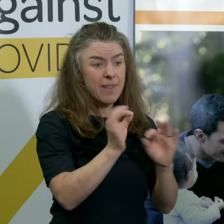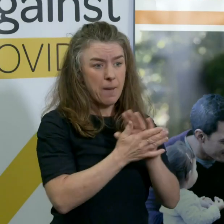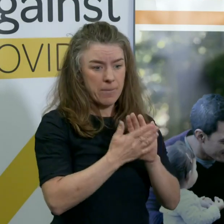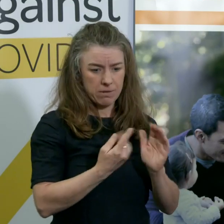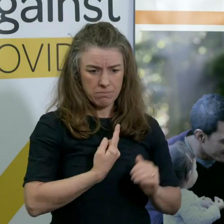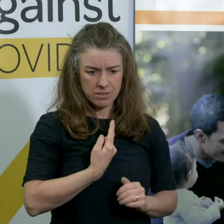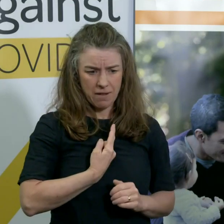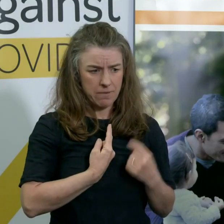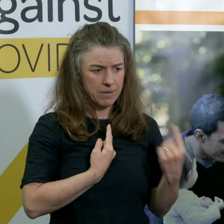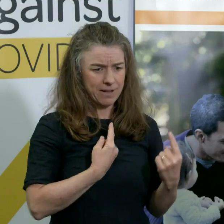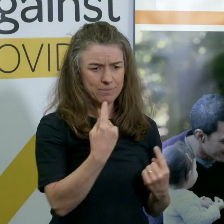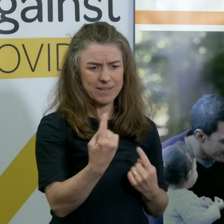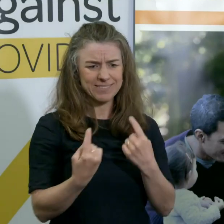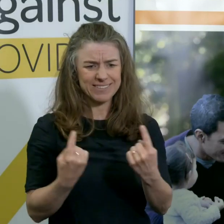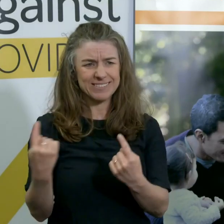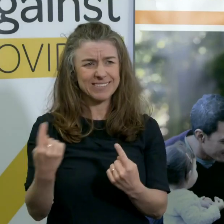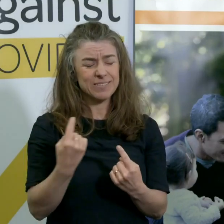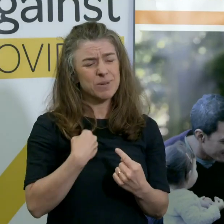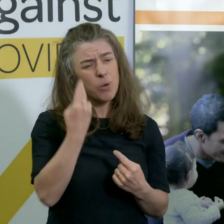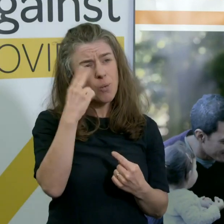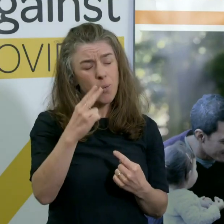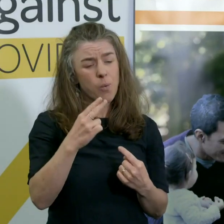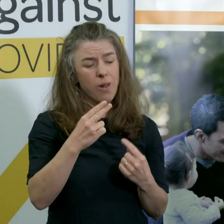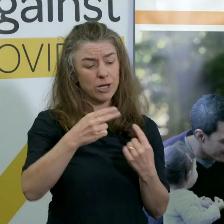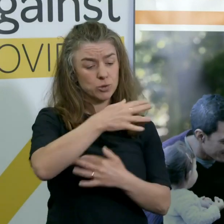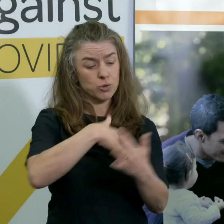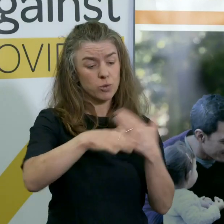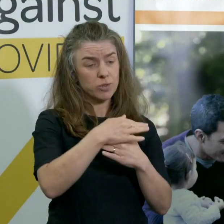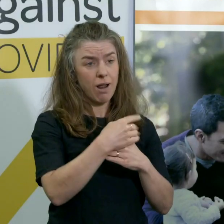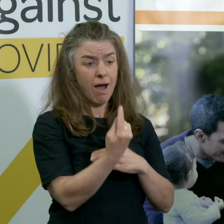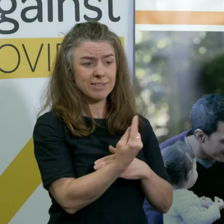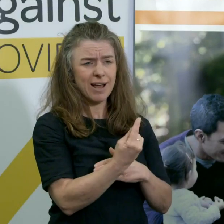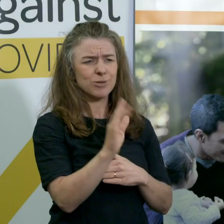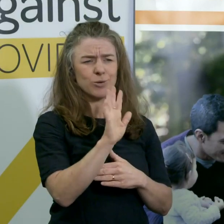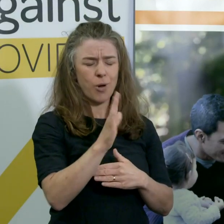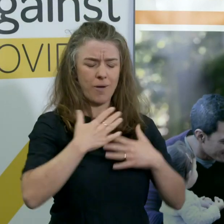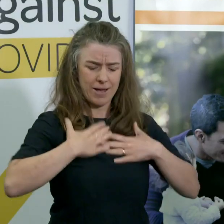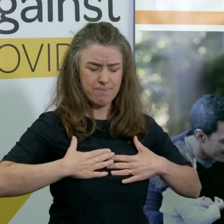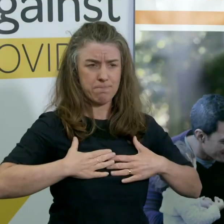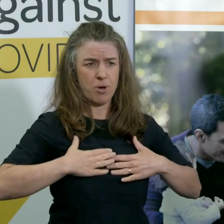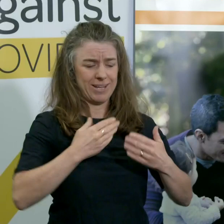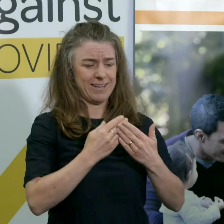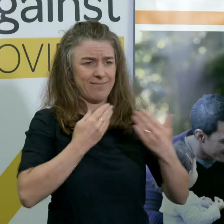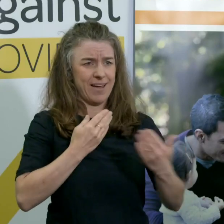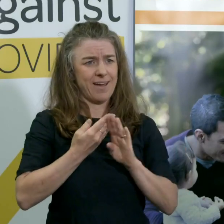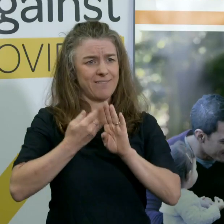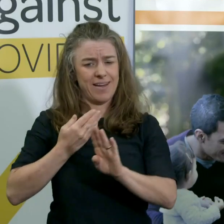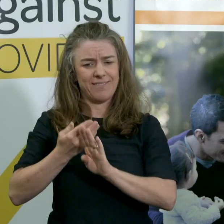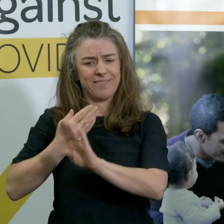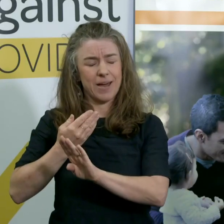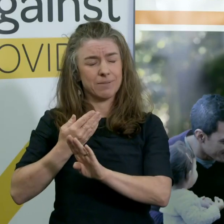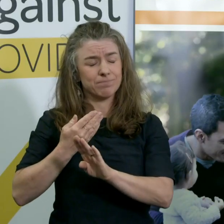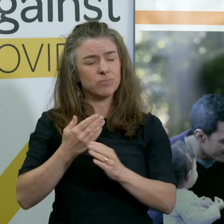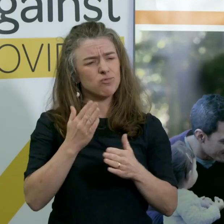isolation. And you've heard me shift the language to physical distancing rather than social distancing. It's important for all of our